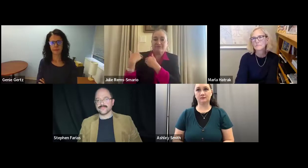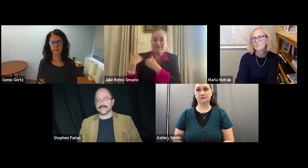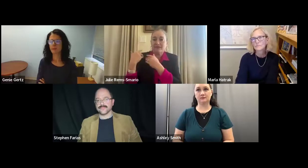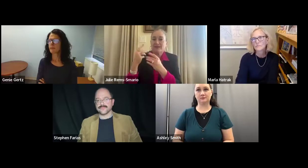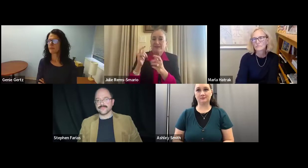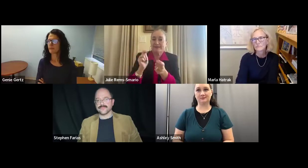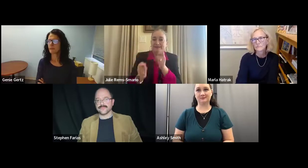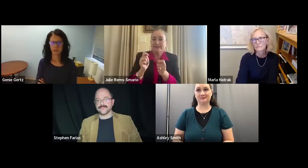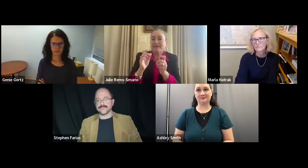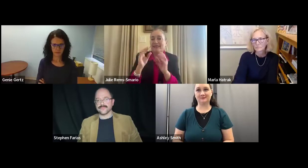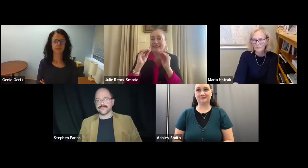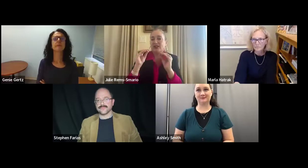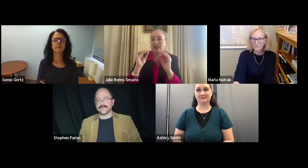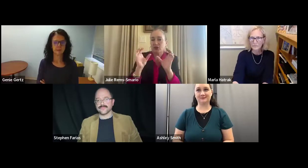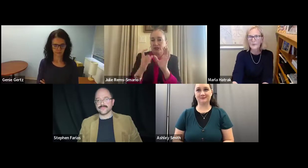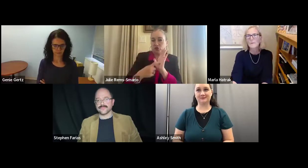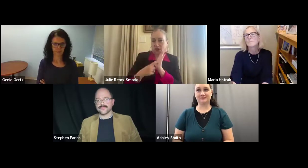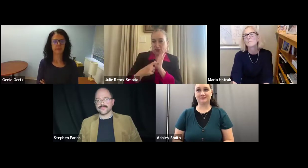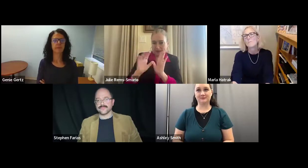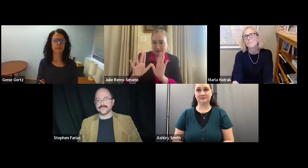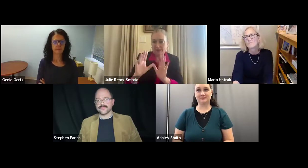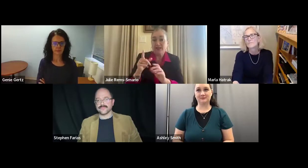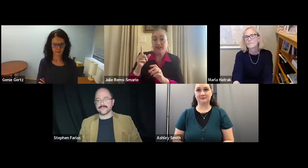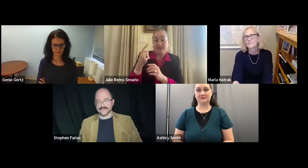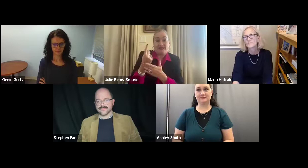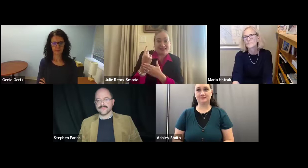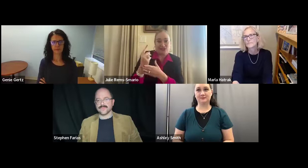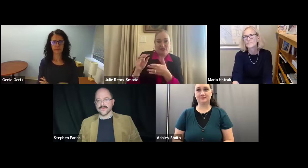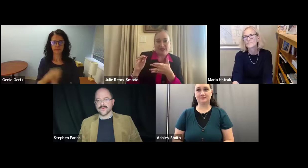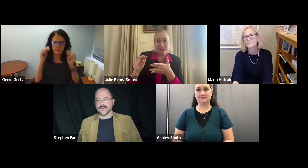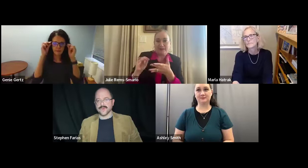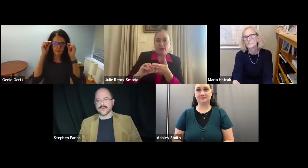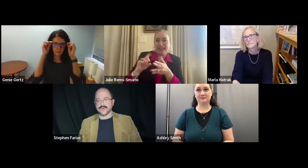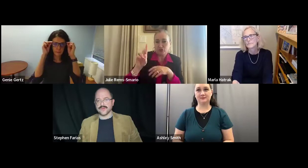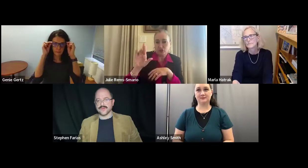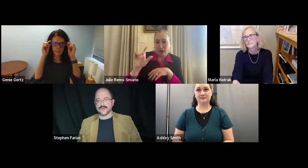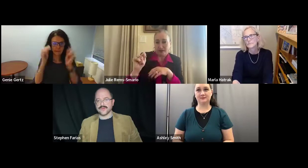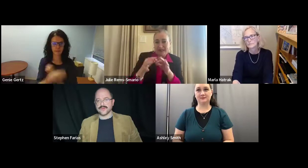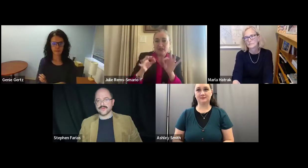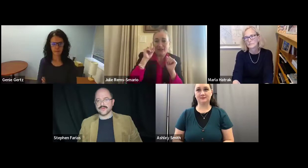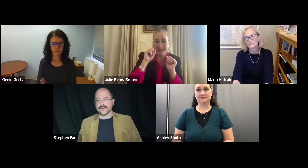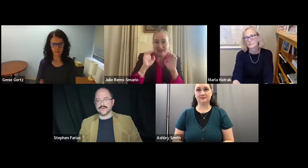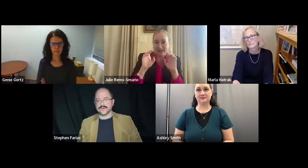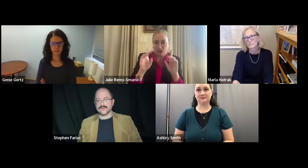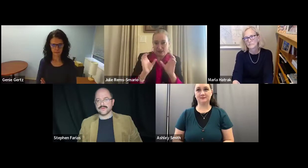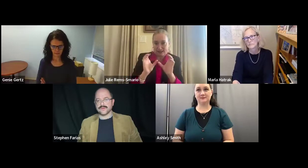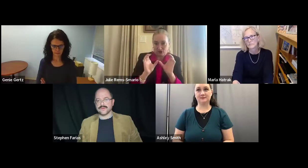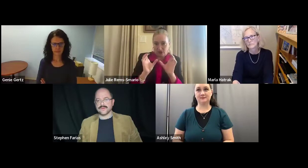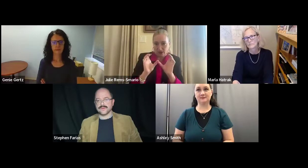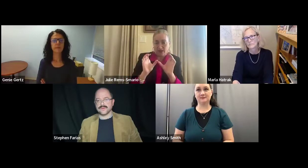which is the state agency that is responsible for our teaching accreditations within the state, did a draft for